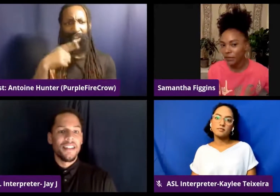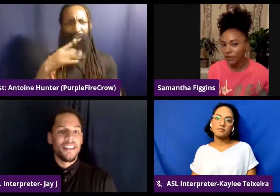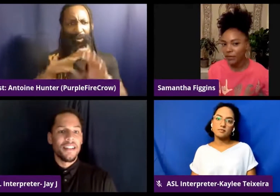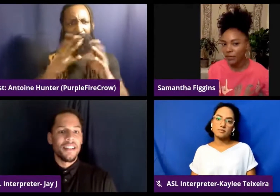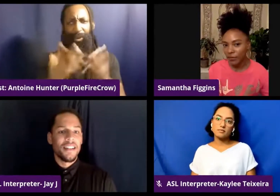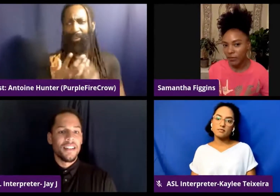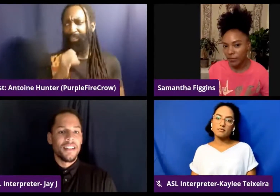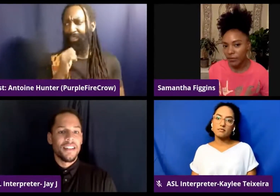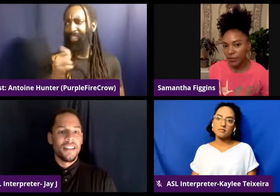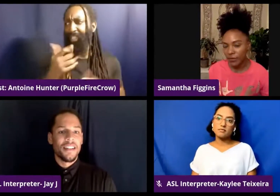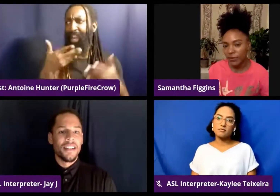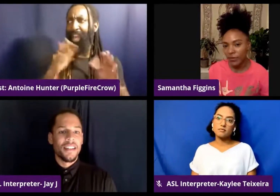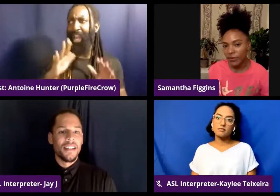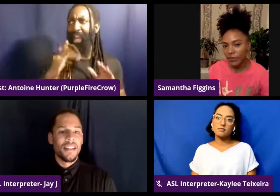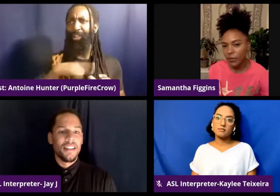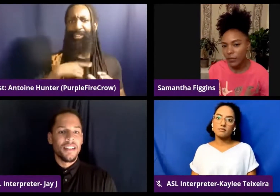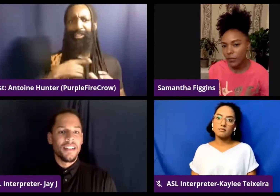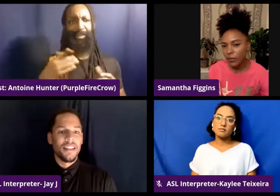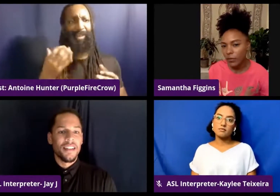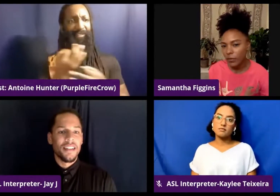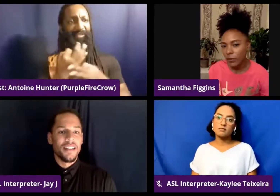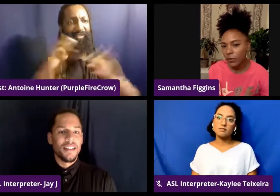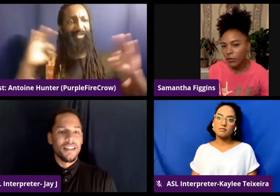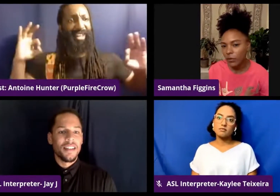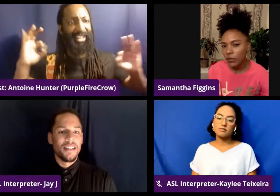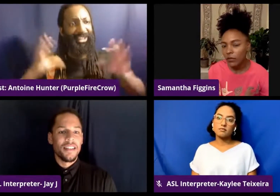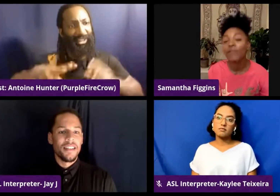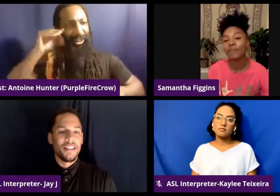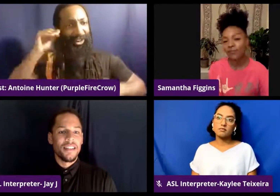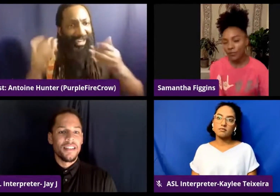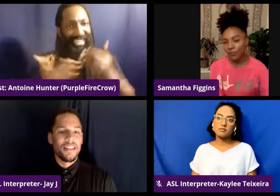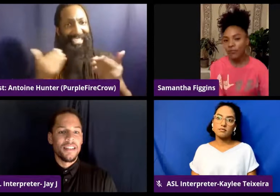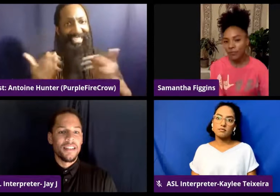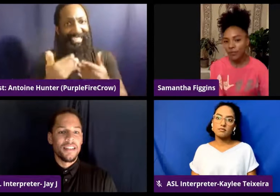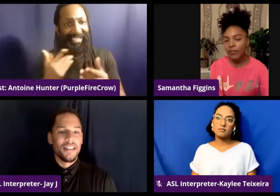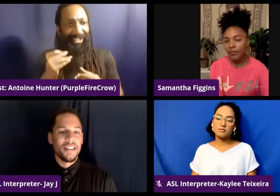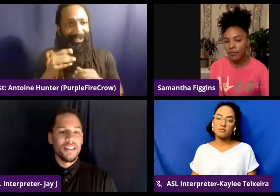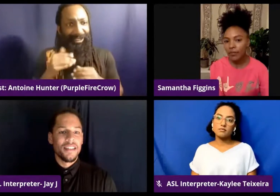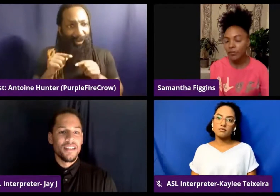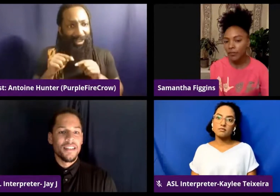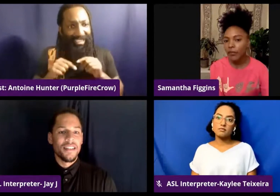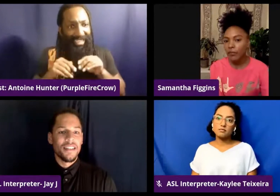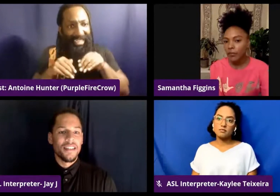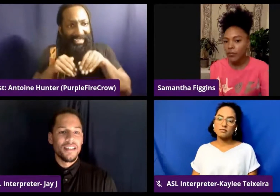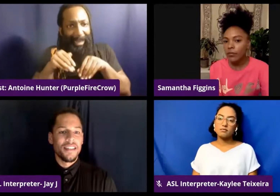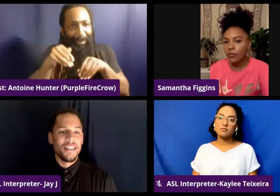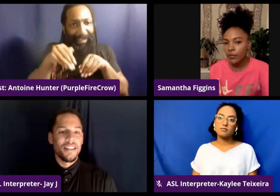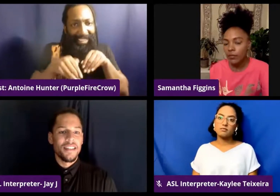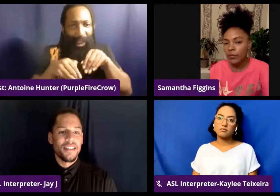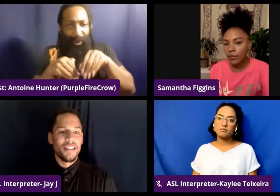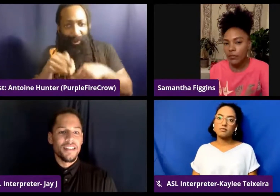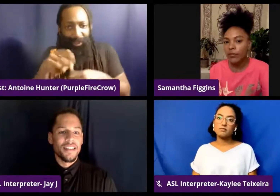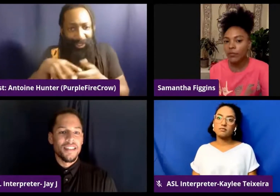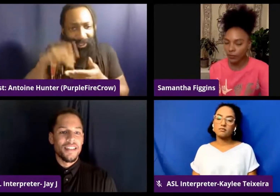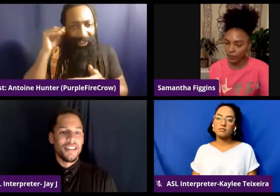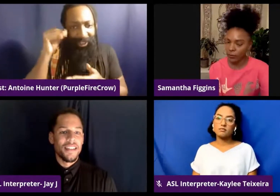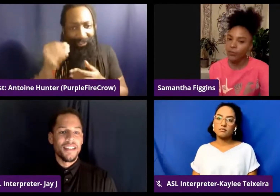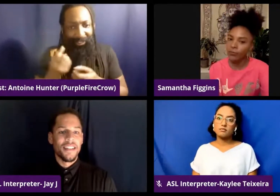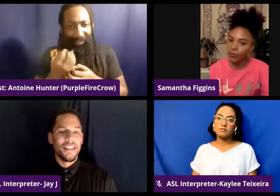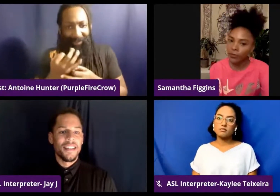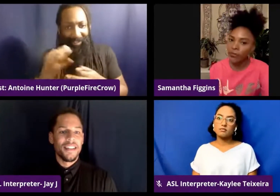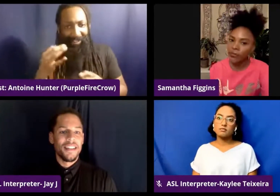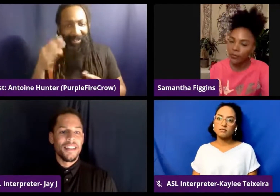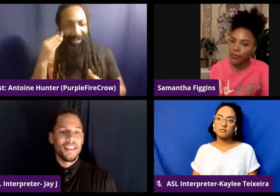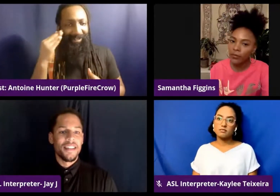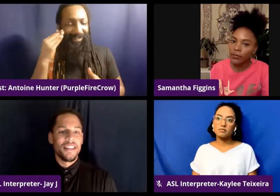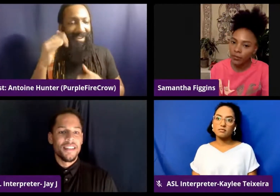I think also this world, the hearing world, doesn't allow us to be free to learn easy.